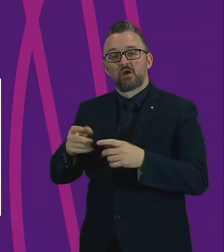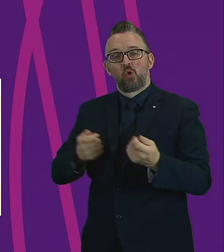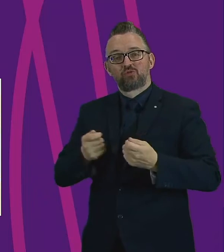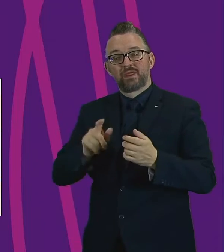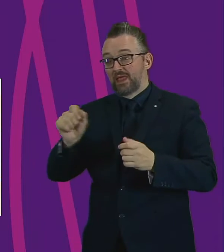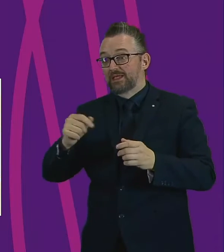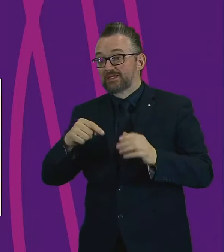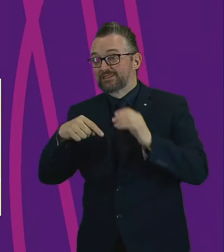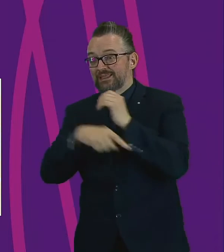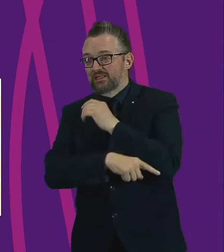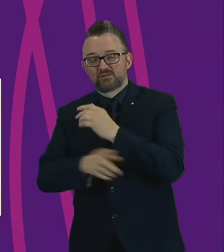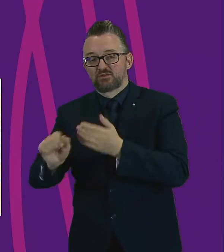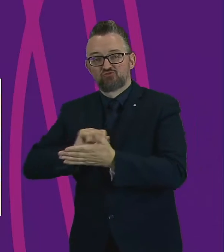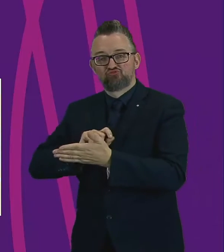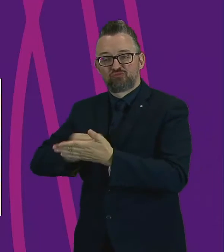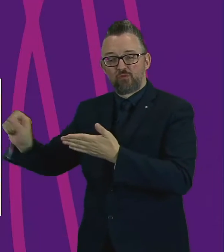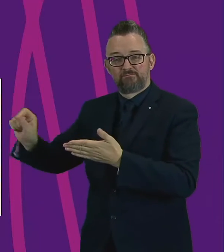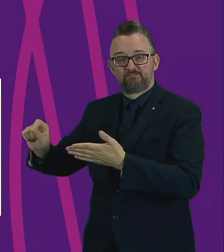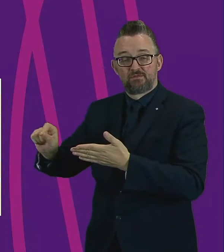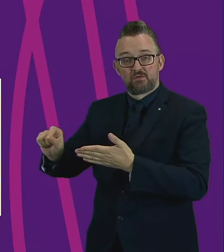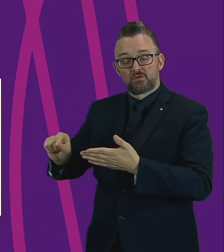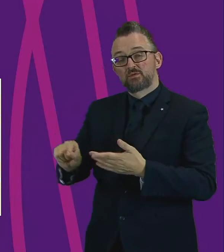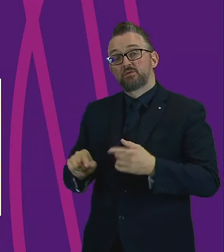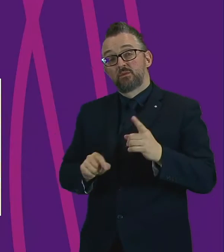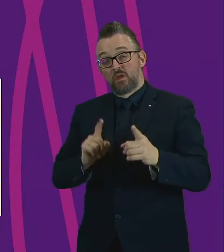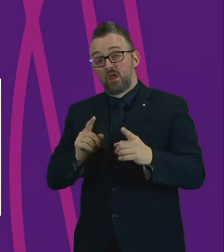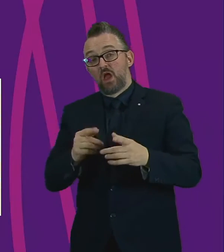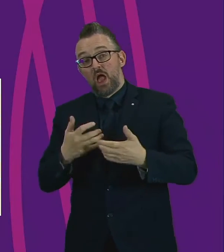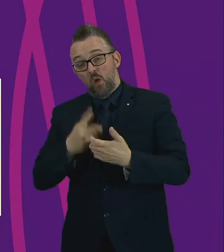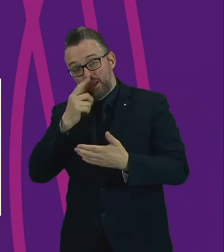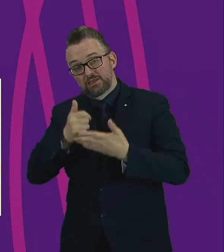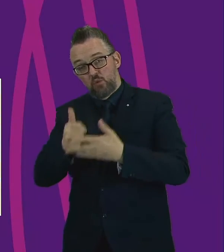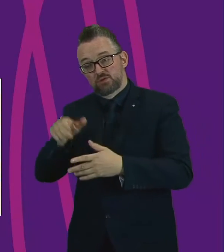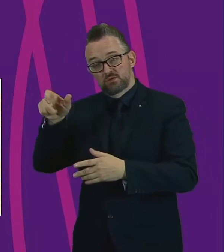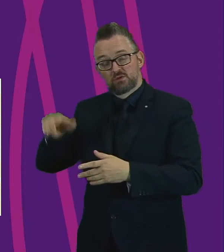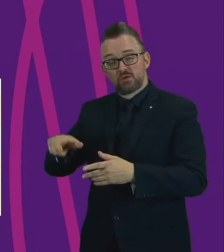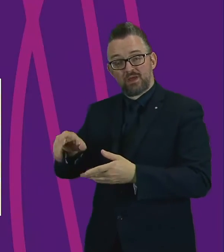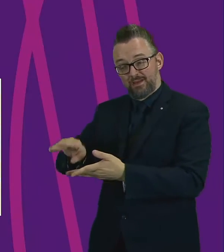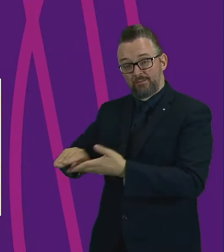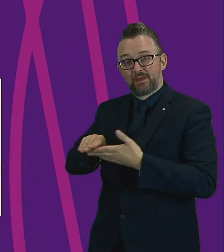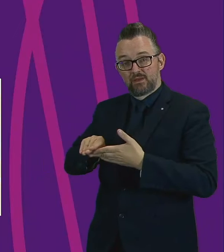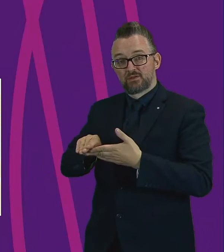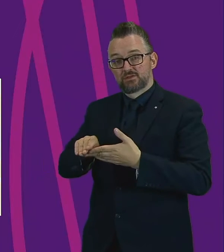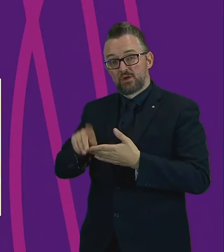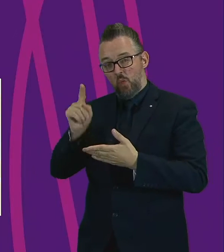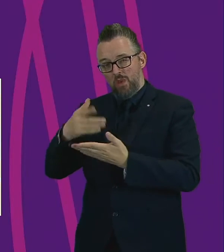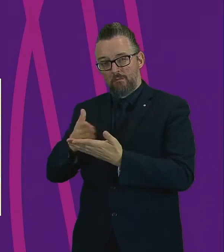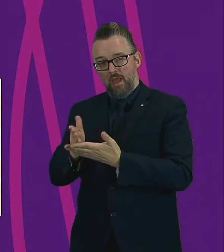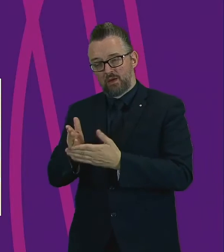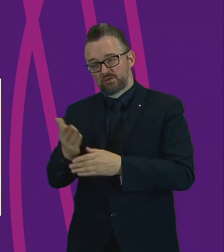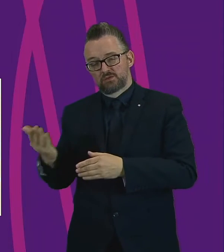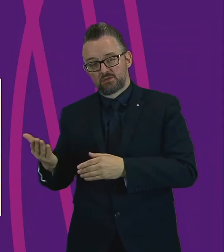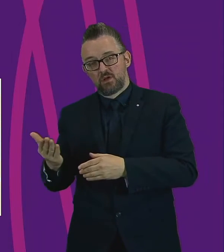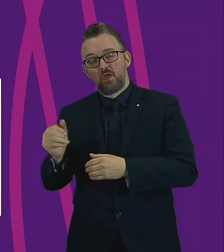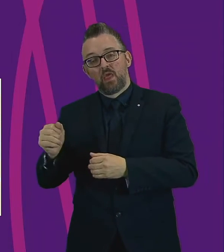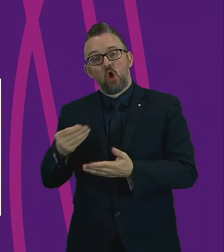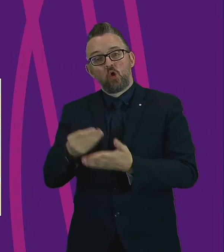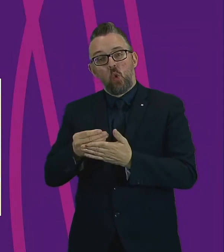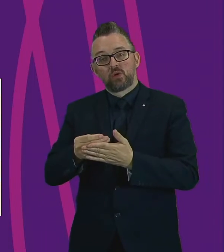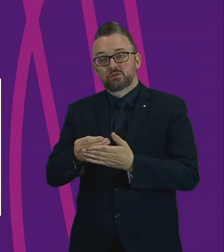debt. The report also highlights the important point that supporting people's income is only one side of the coin. Reducing their costs is just